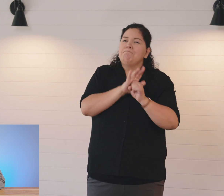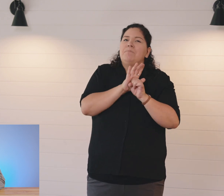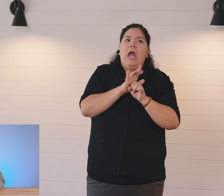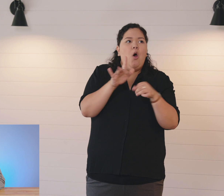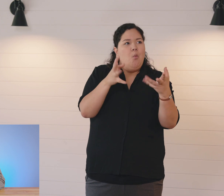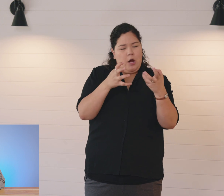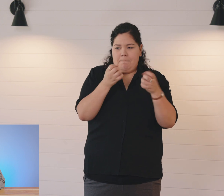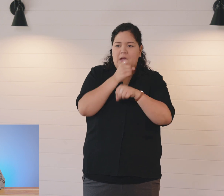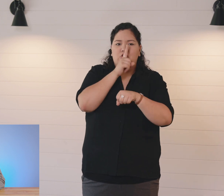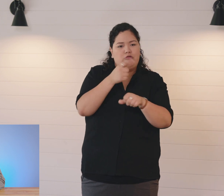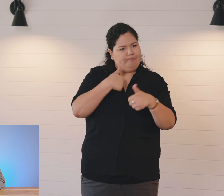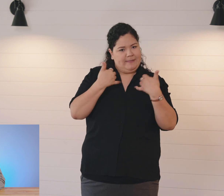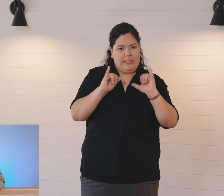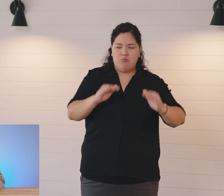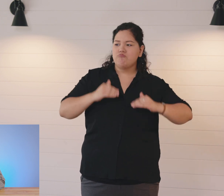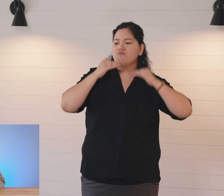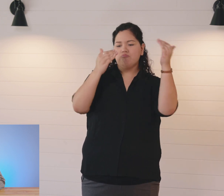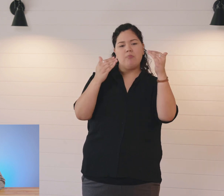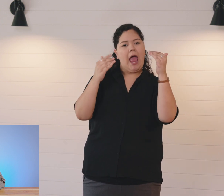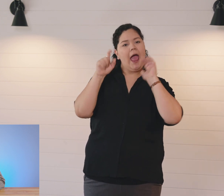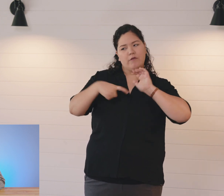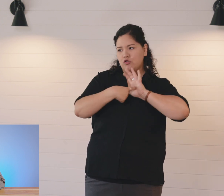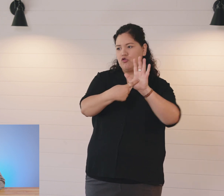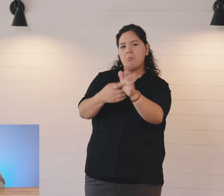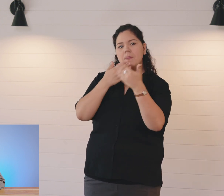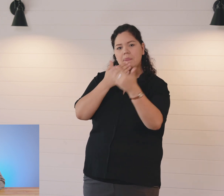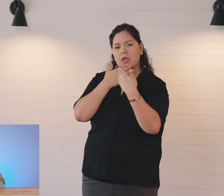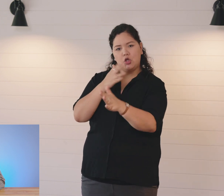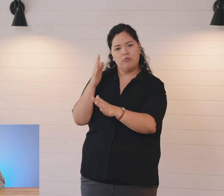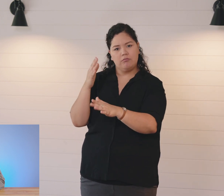and reputation, causing him to desire to correct the oversight